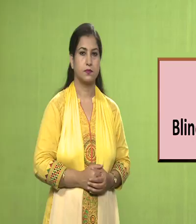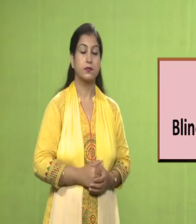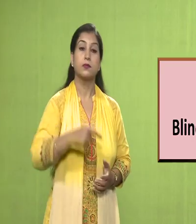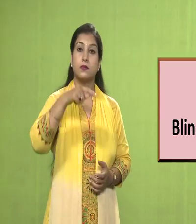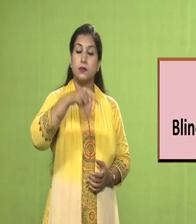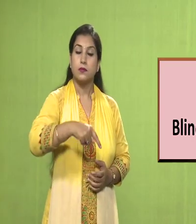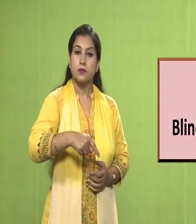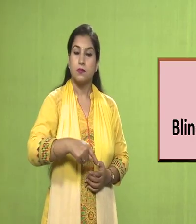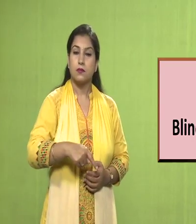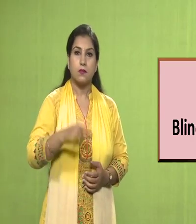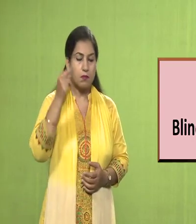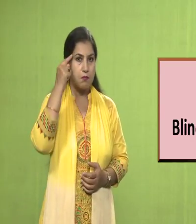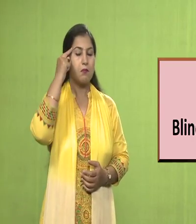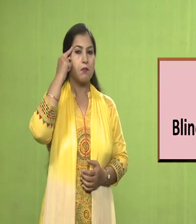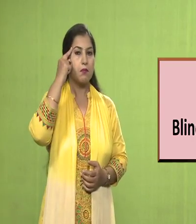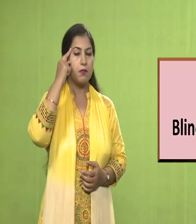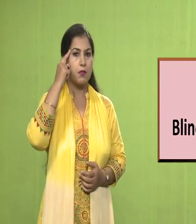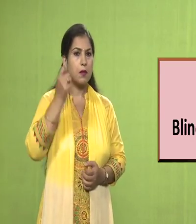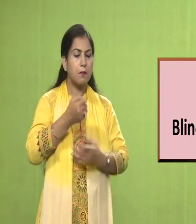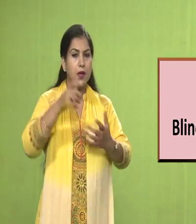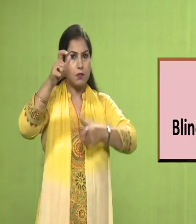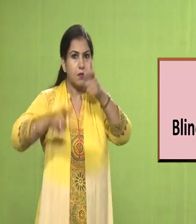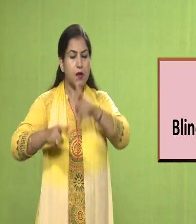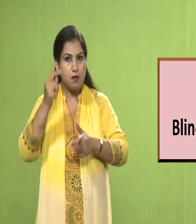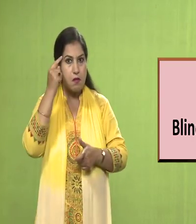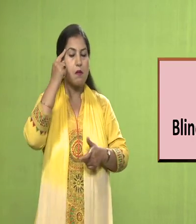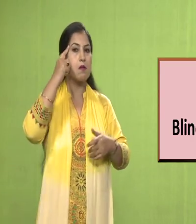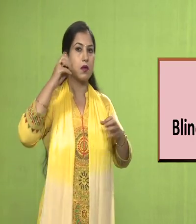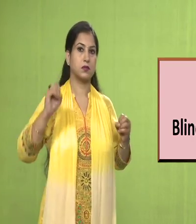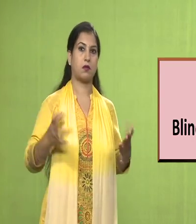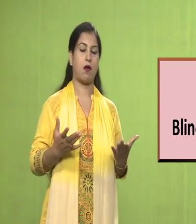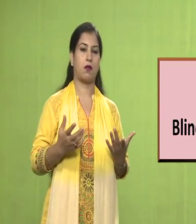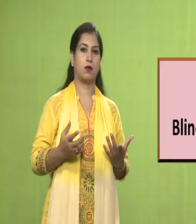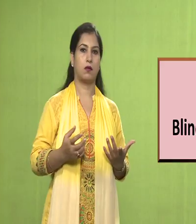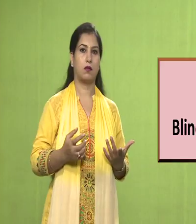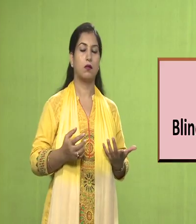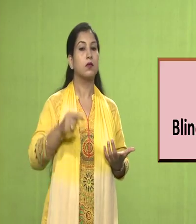This new approach led to many new scientific discoveries made to this period.